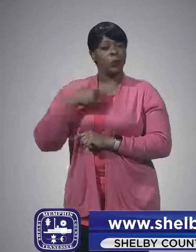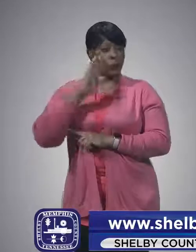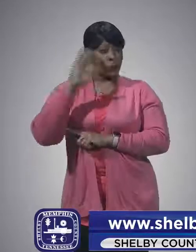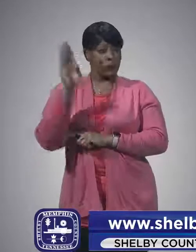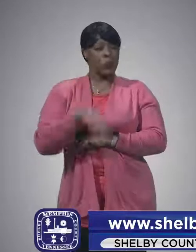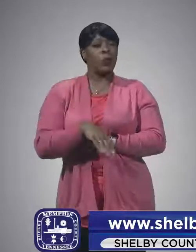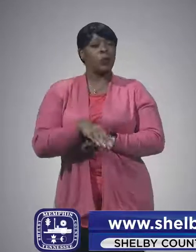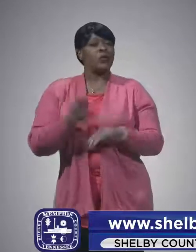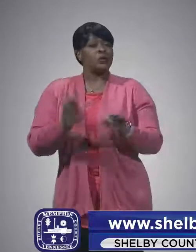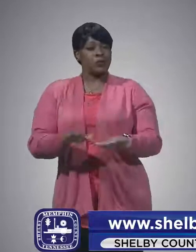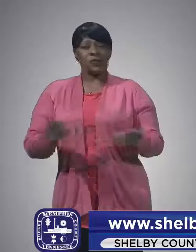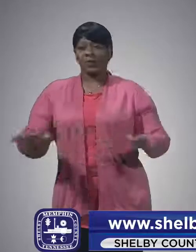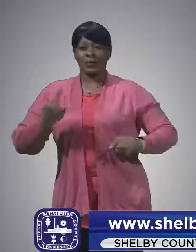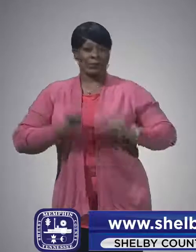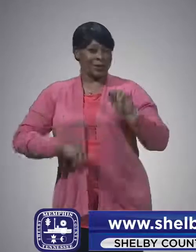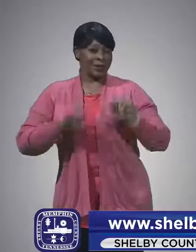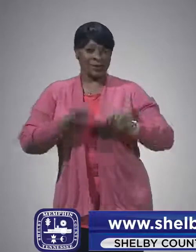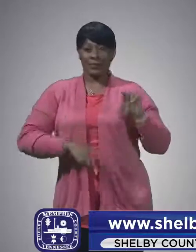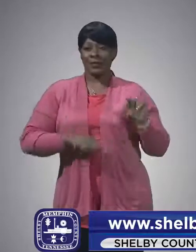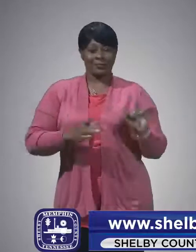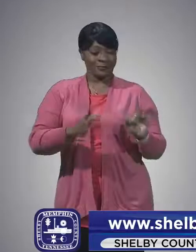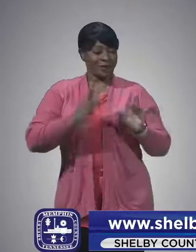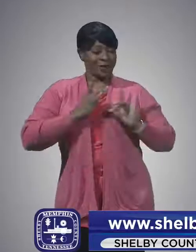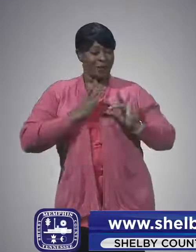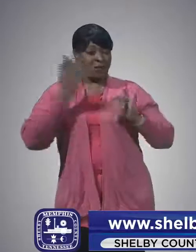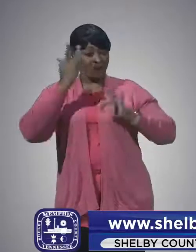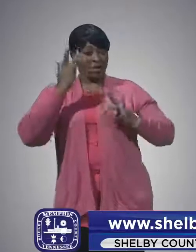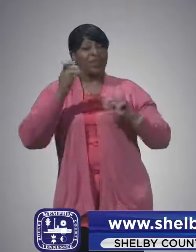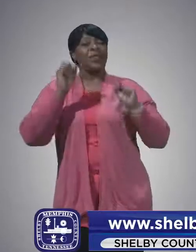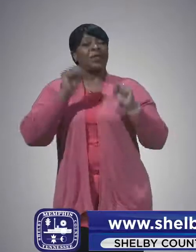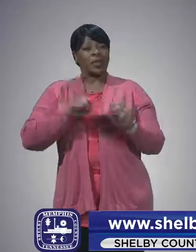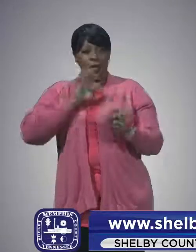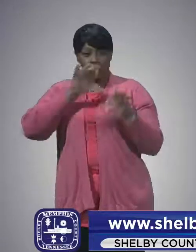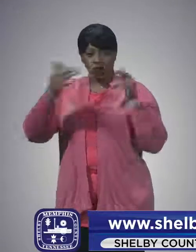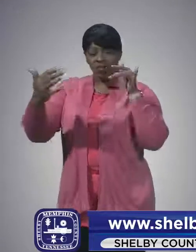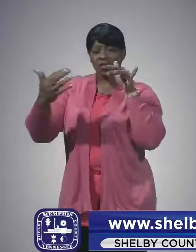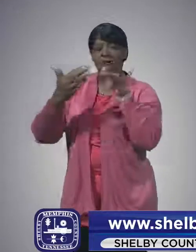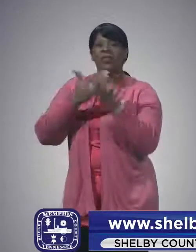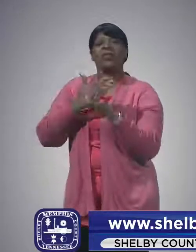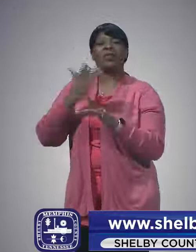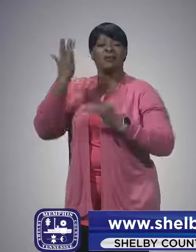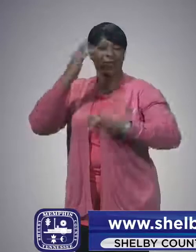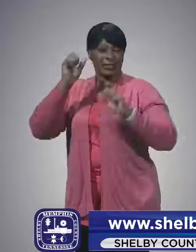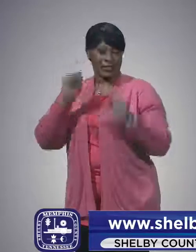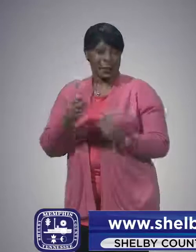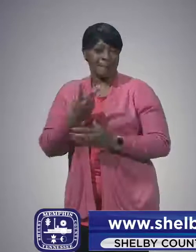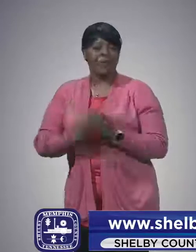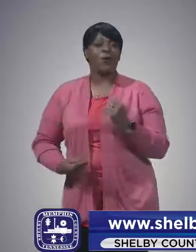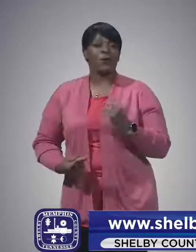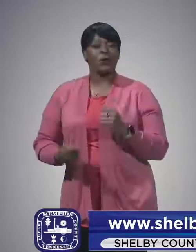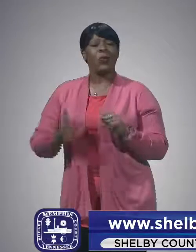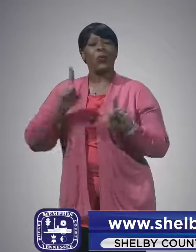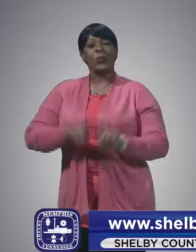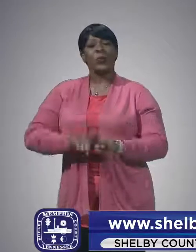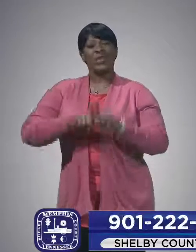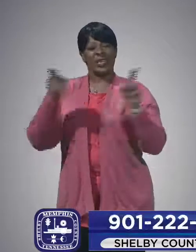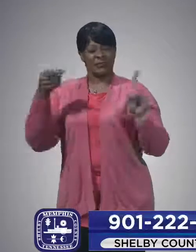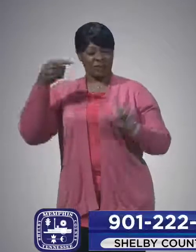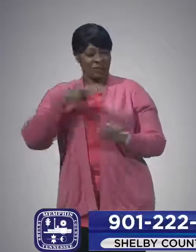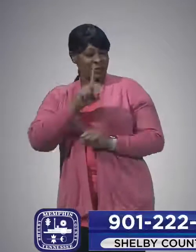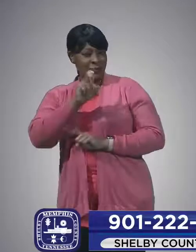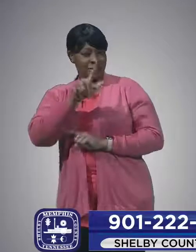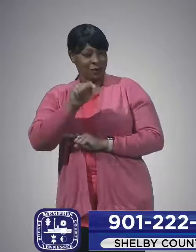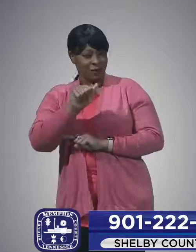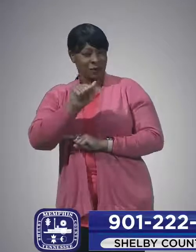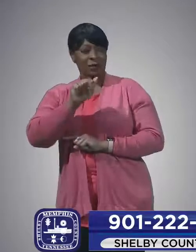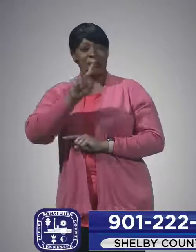know that children can not only get this virus, but they can transmit this virus. And it looks a lot different with the Delta variant. So